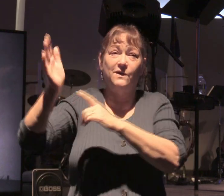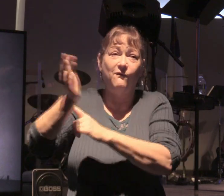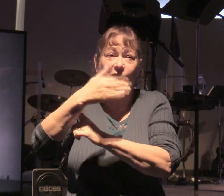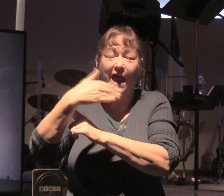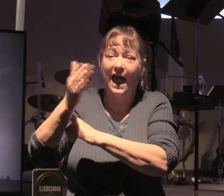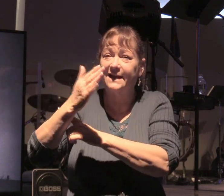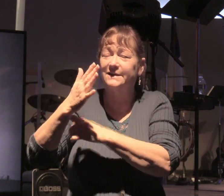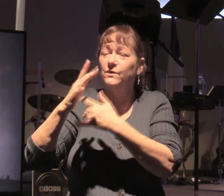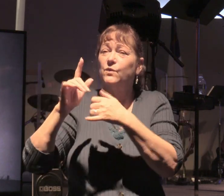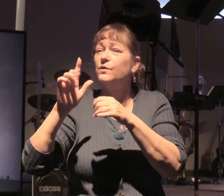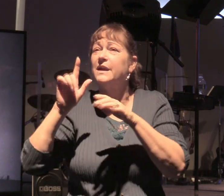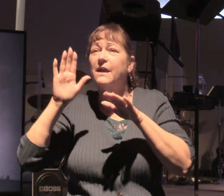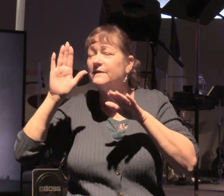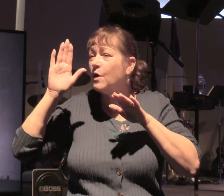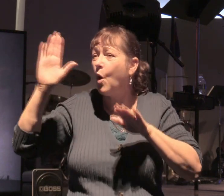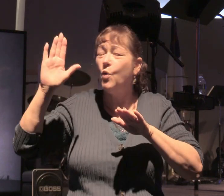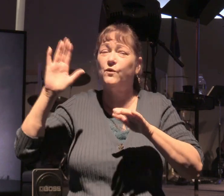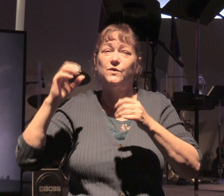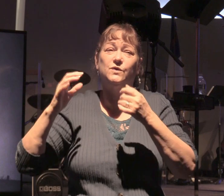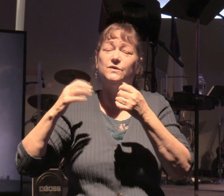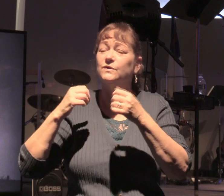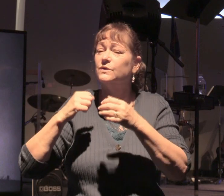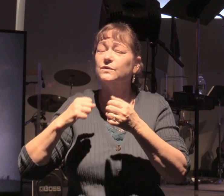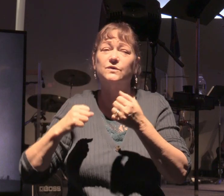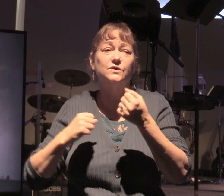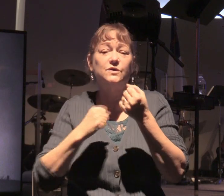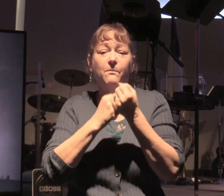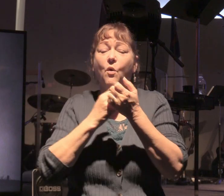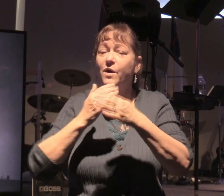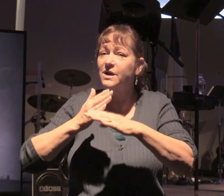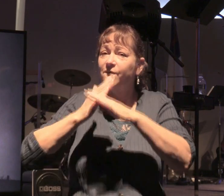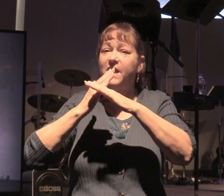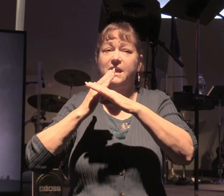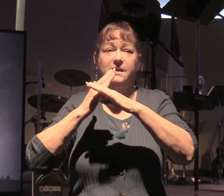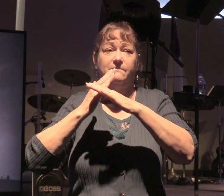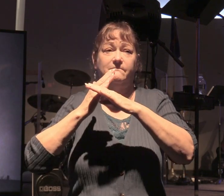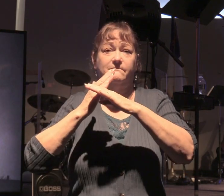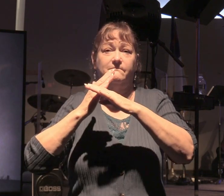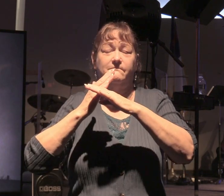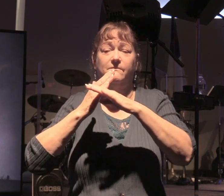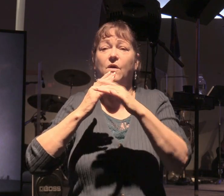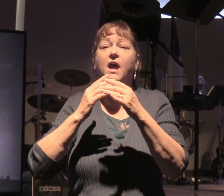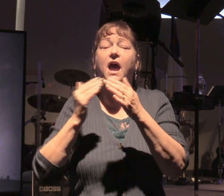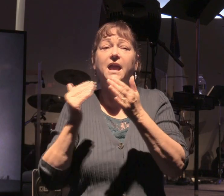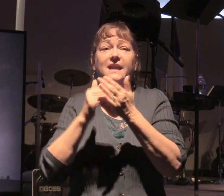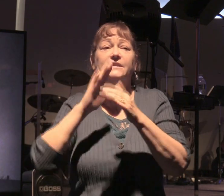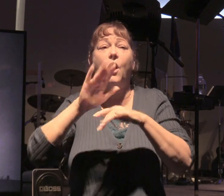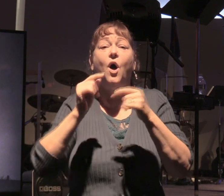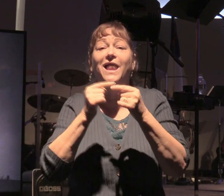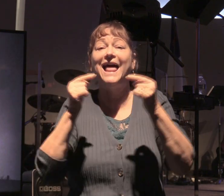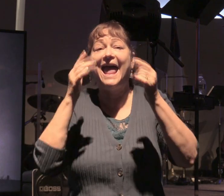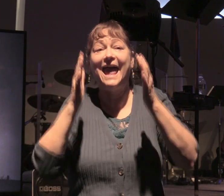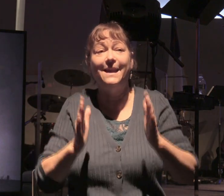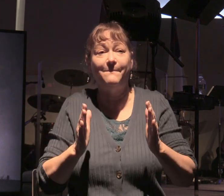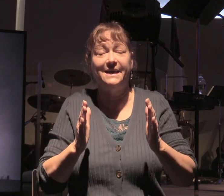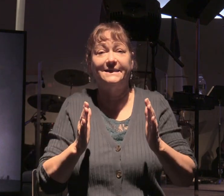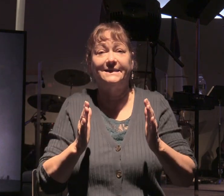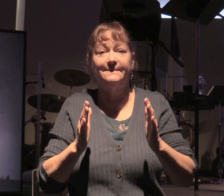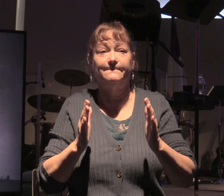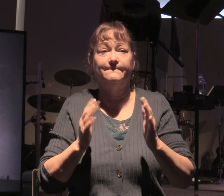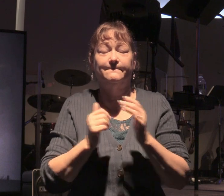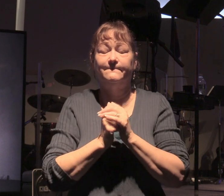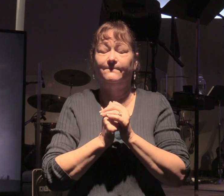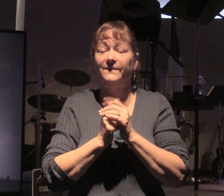oath to support and defend the Constitution of our nation against all enemies, foreign and domestic. And